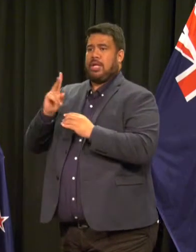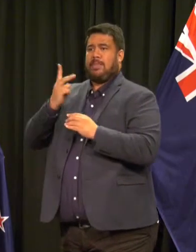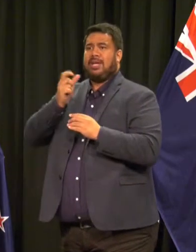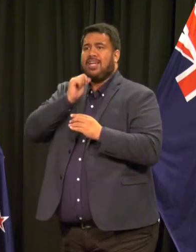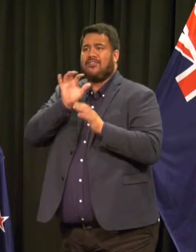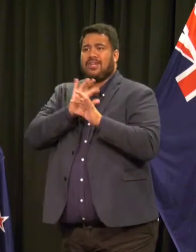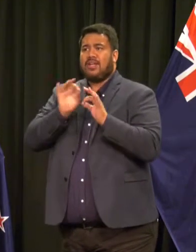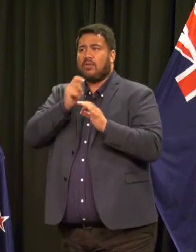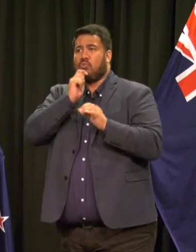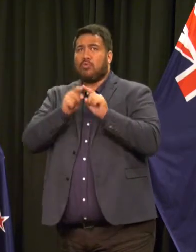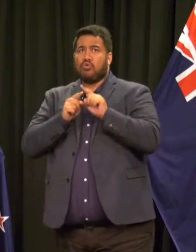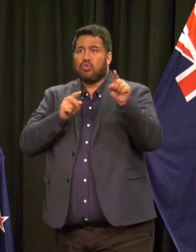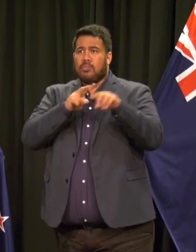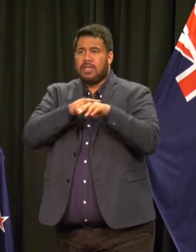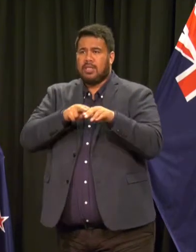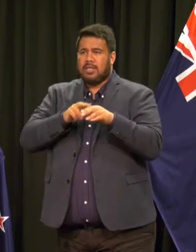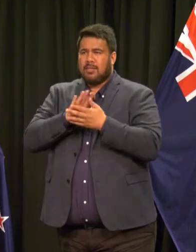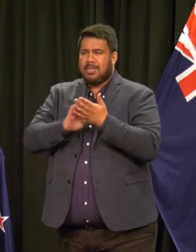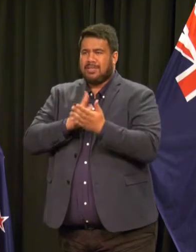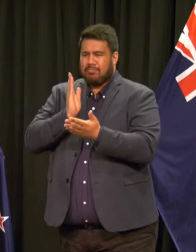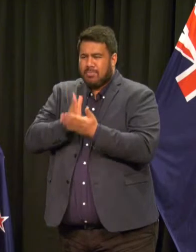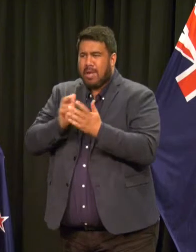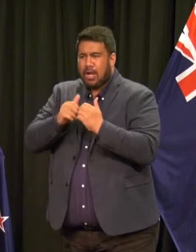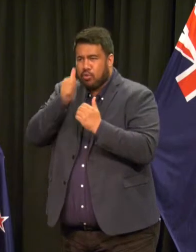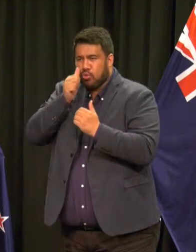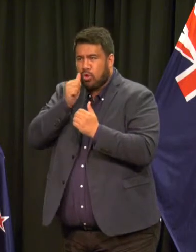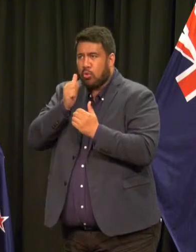do you know that 70% is the fact?